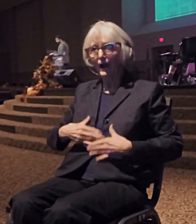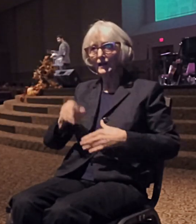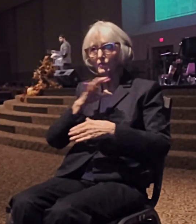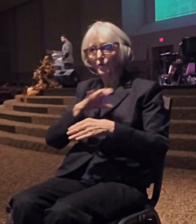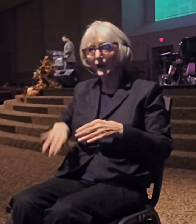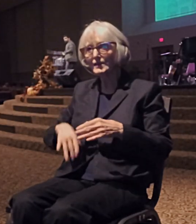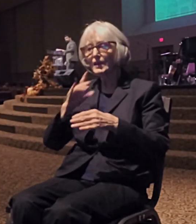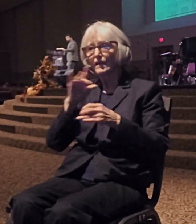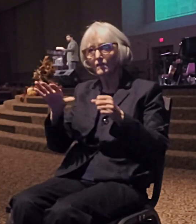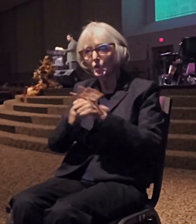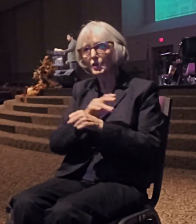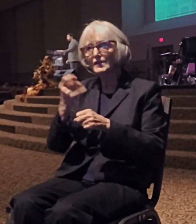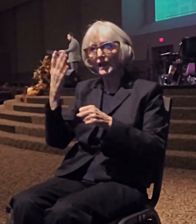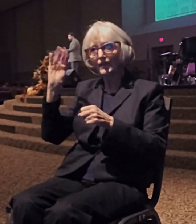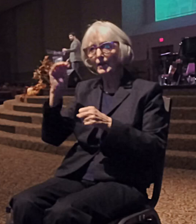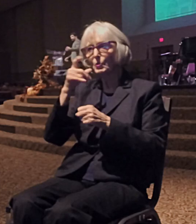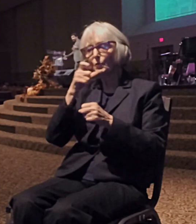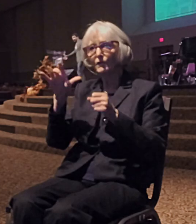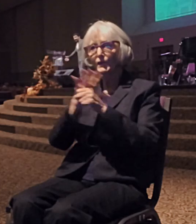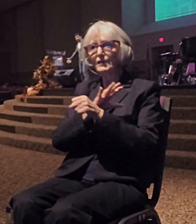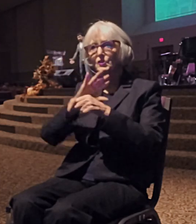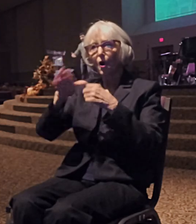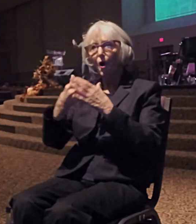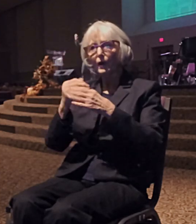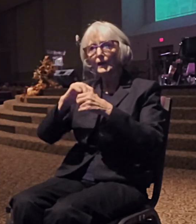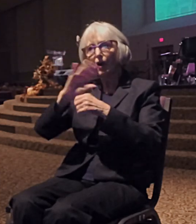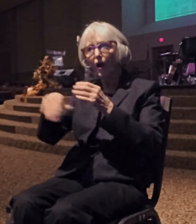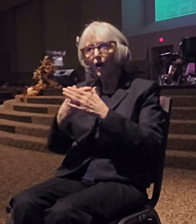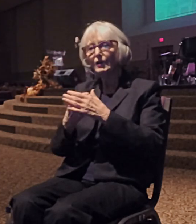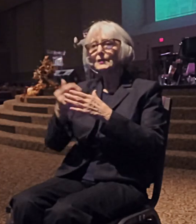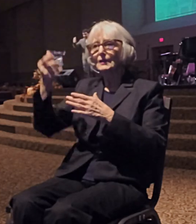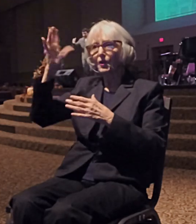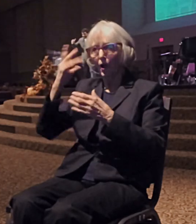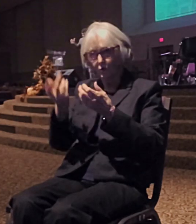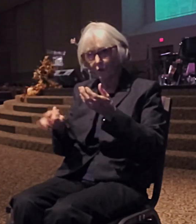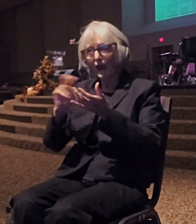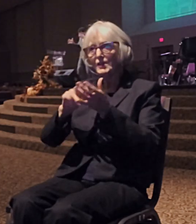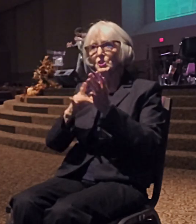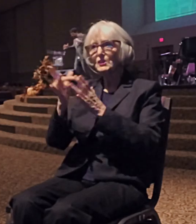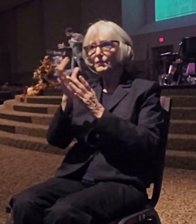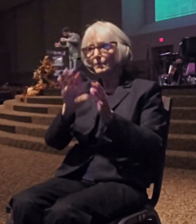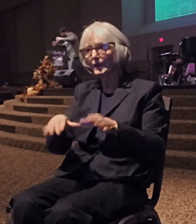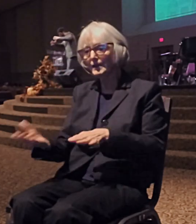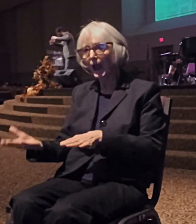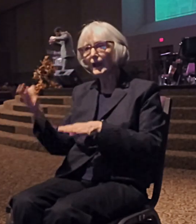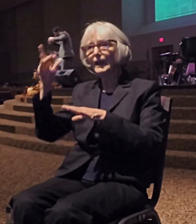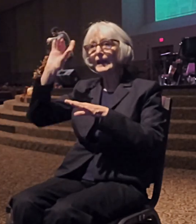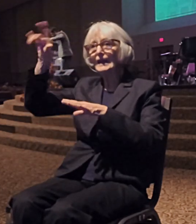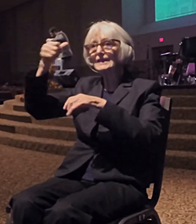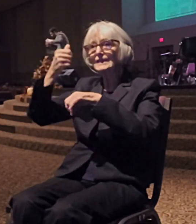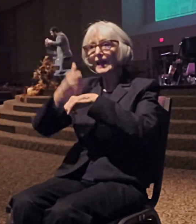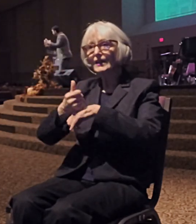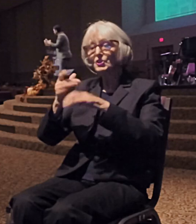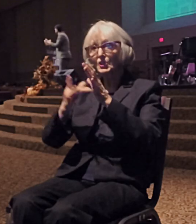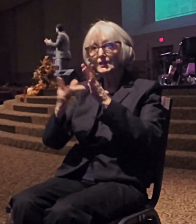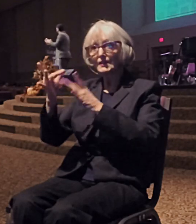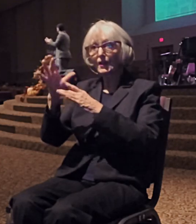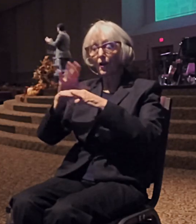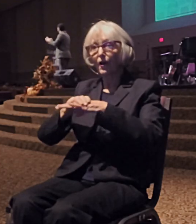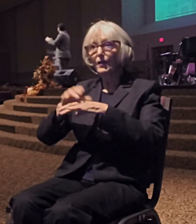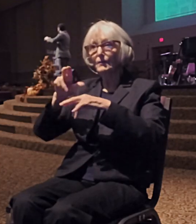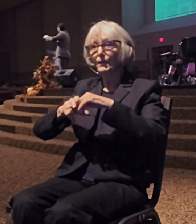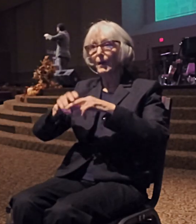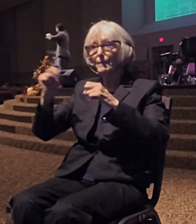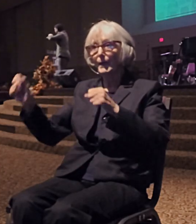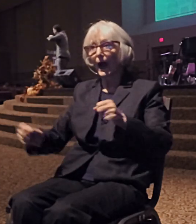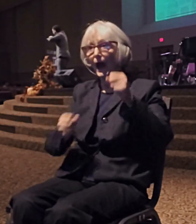fullness of him who fills all in all. It says that God, he raised Jesus from the dead. He has set Jesus on the seat of power and